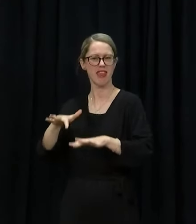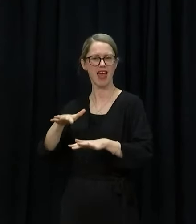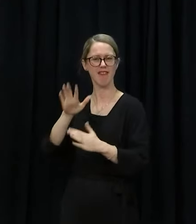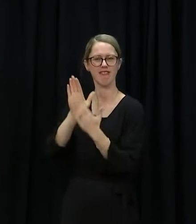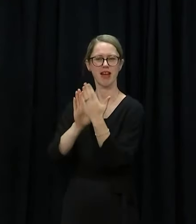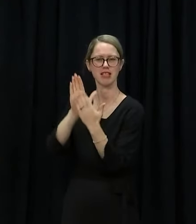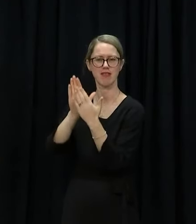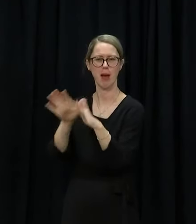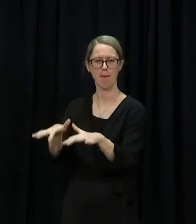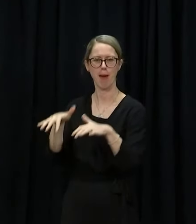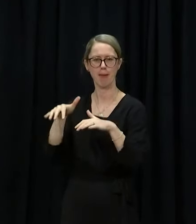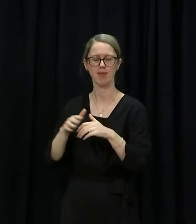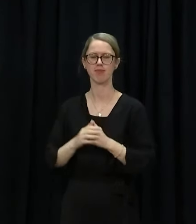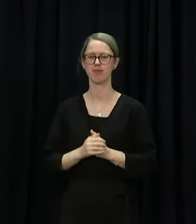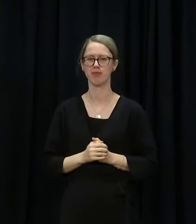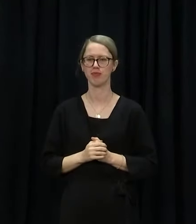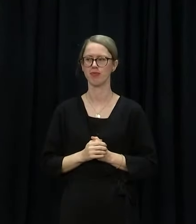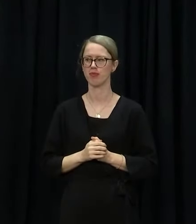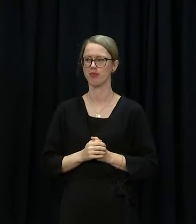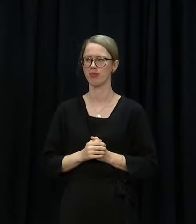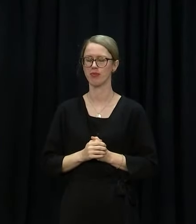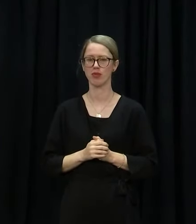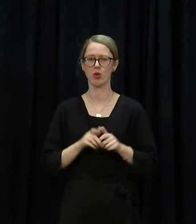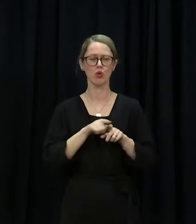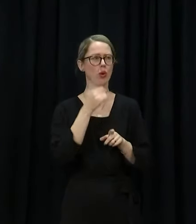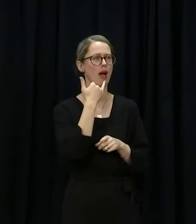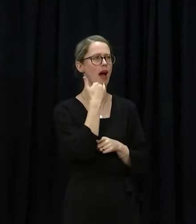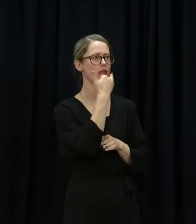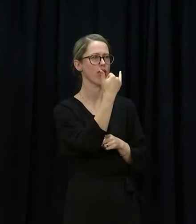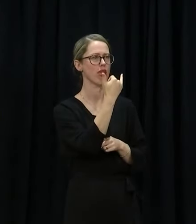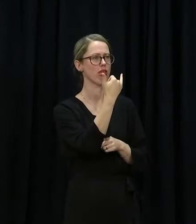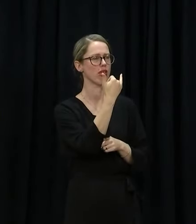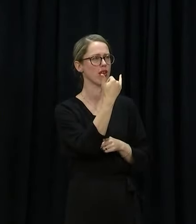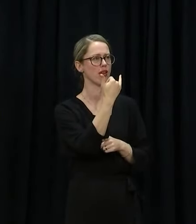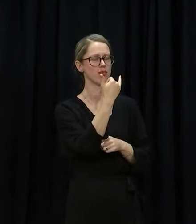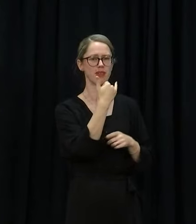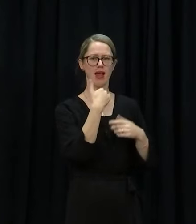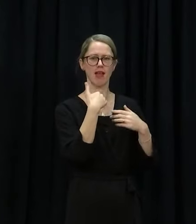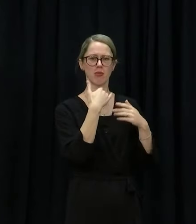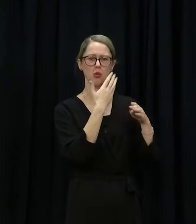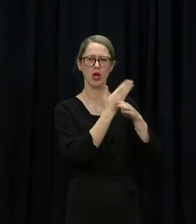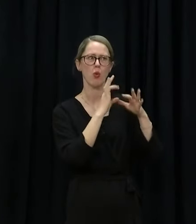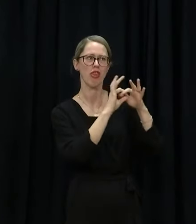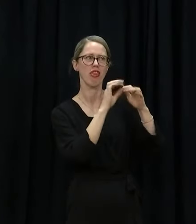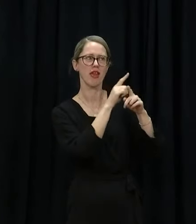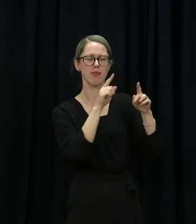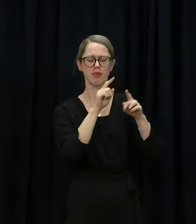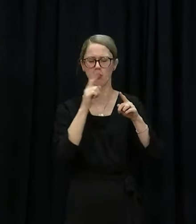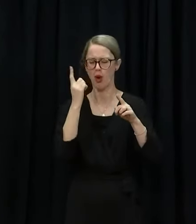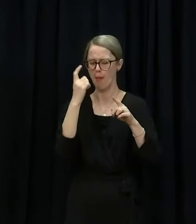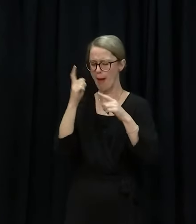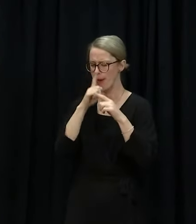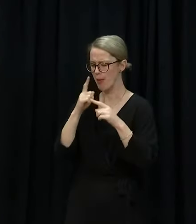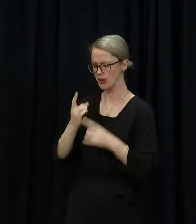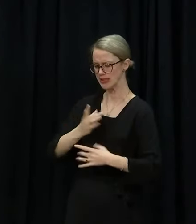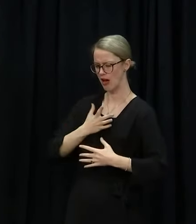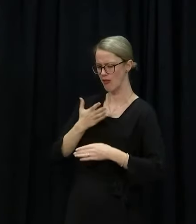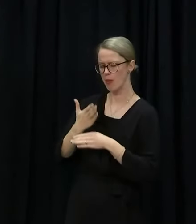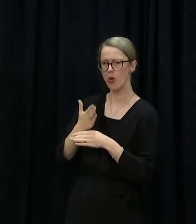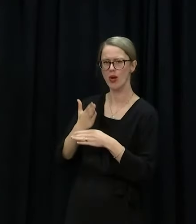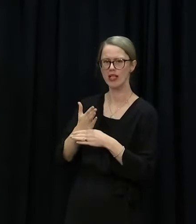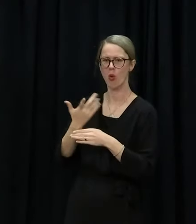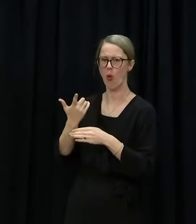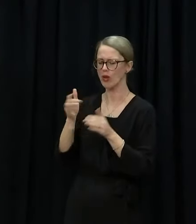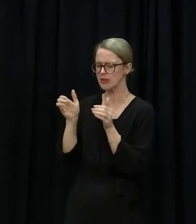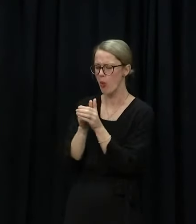We're also working with the COVID vaccination Healthline on a process for smaller businesses and people who are self-employed to enable them to book if they too